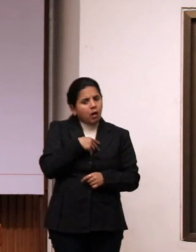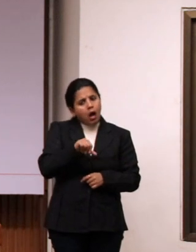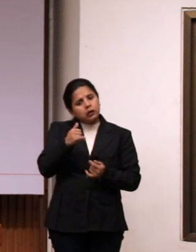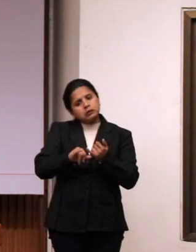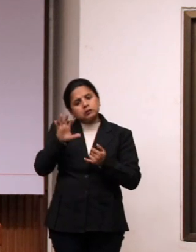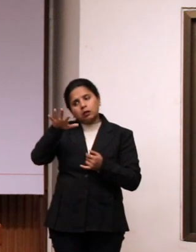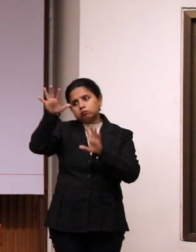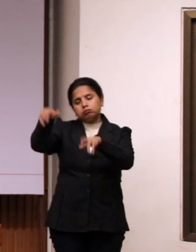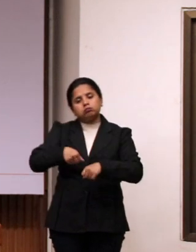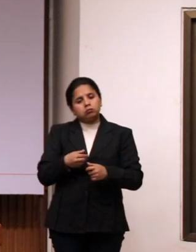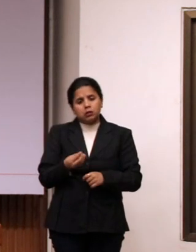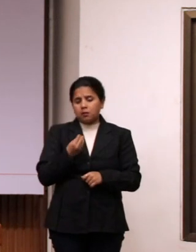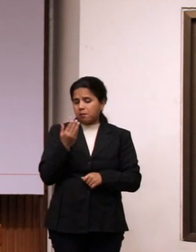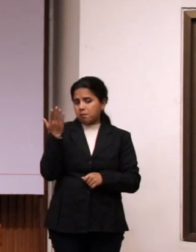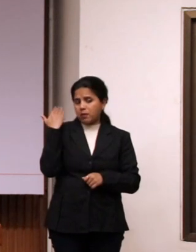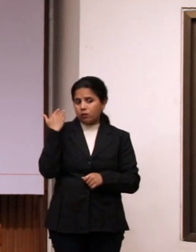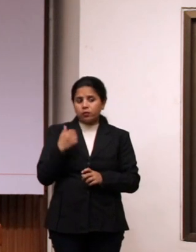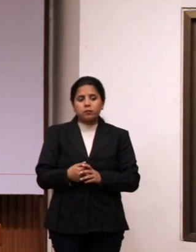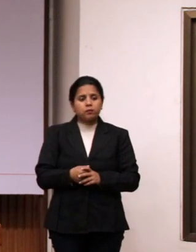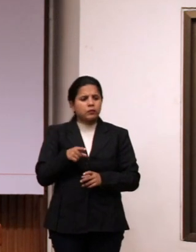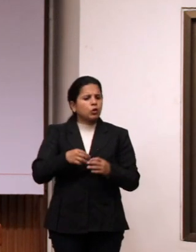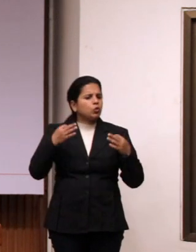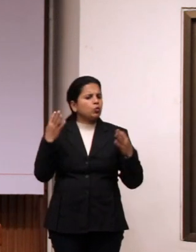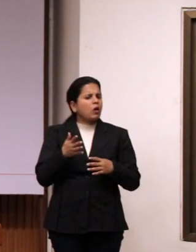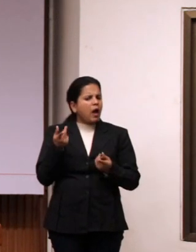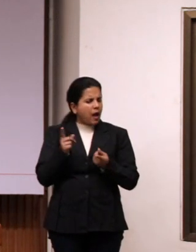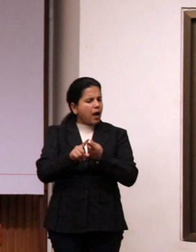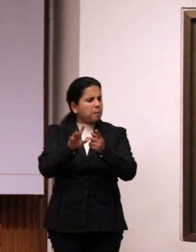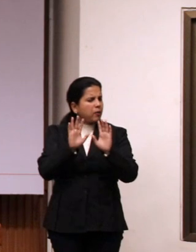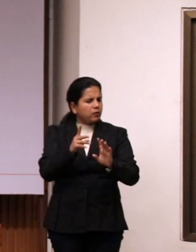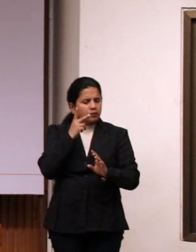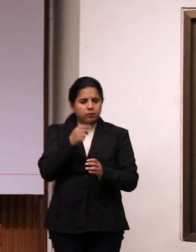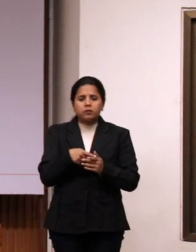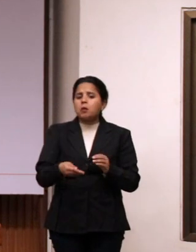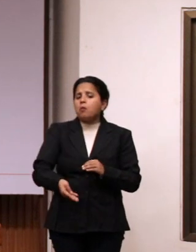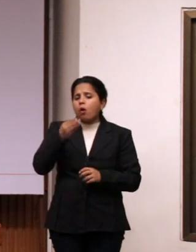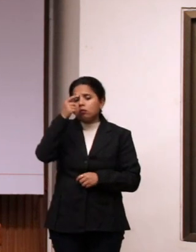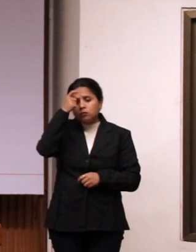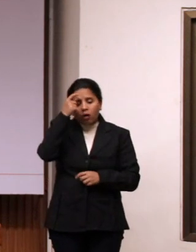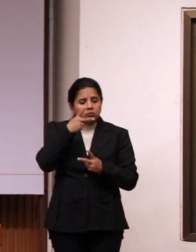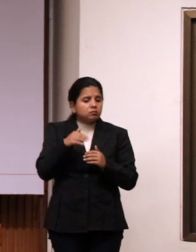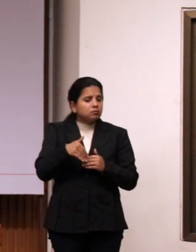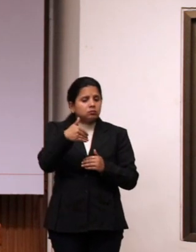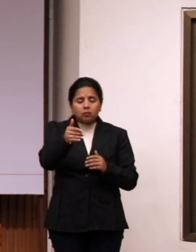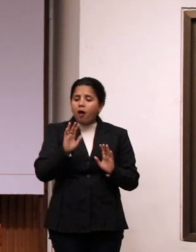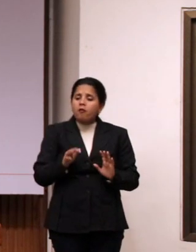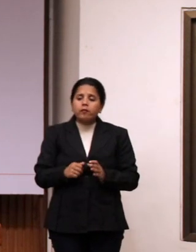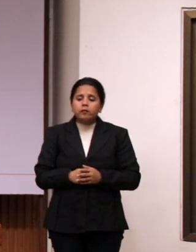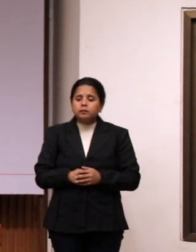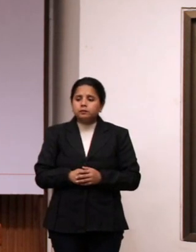state. In recent past, this is a new trend which is going to create further problem. Because